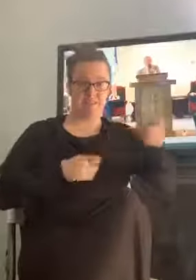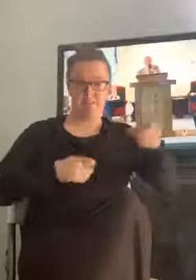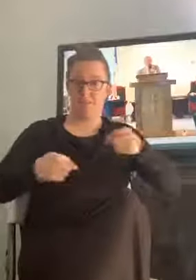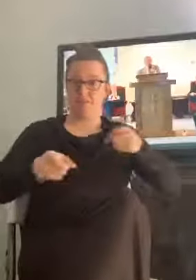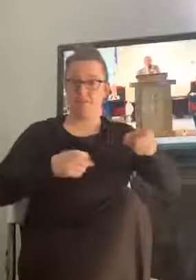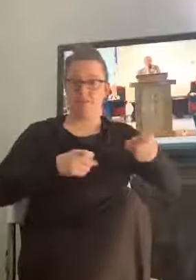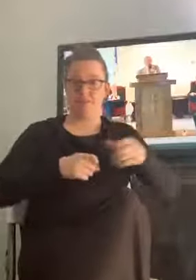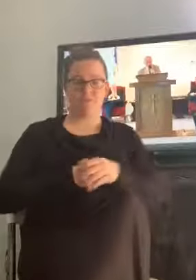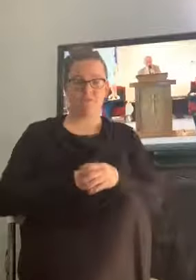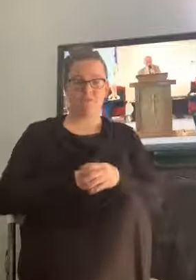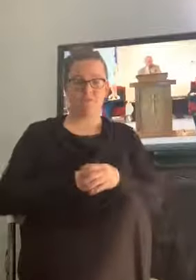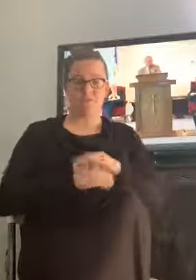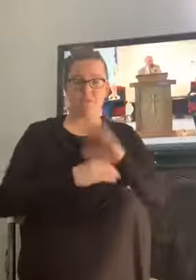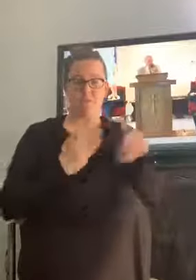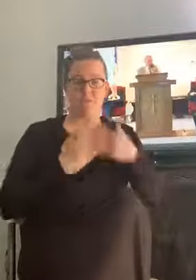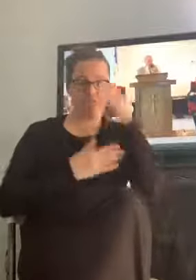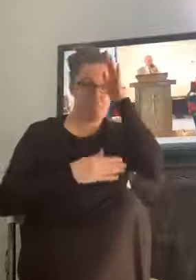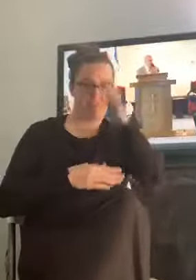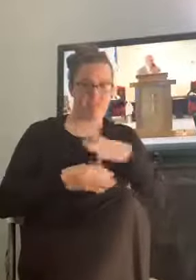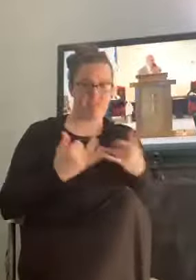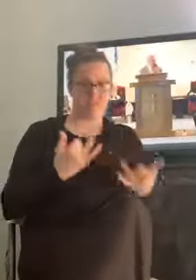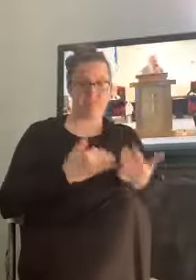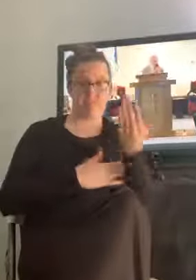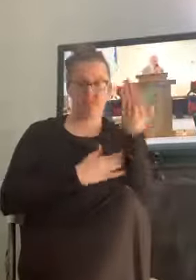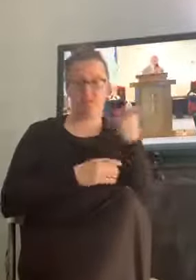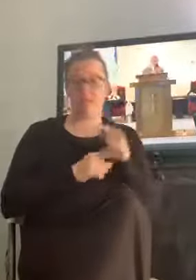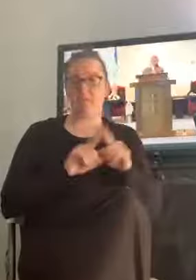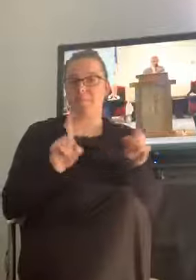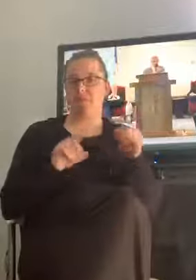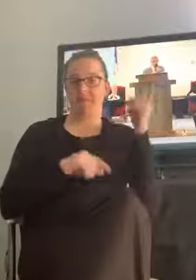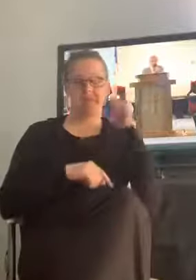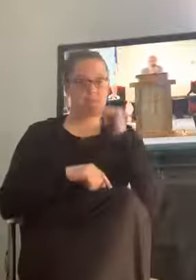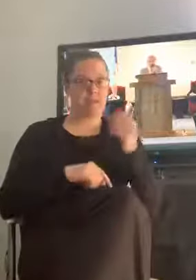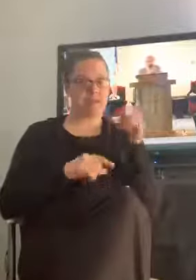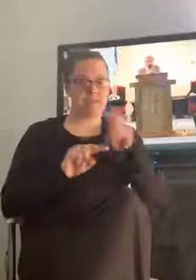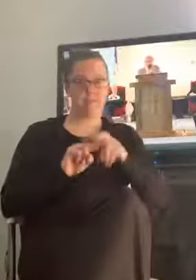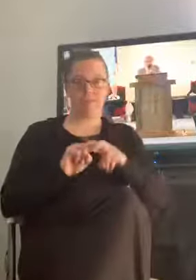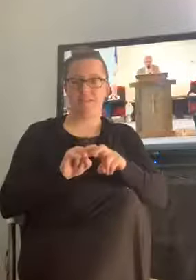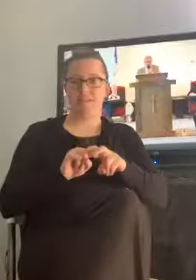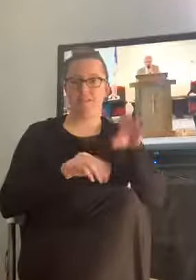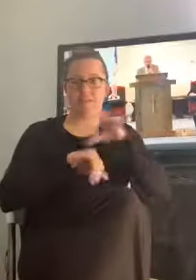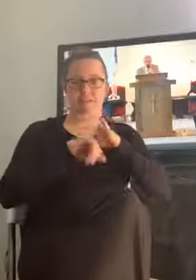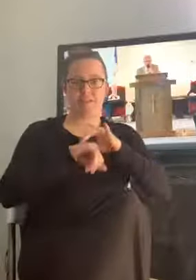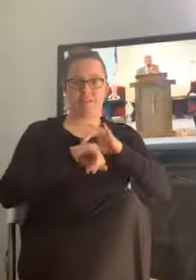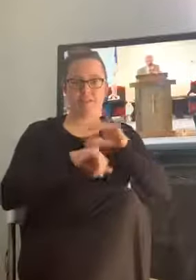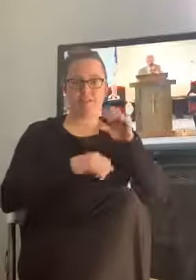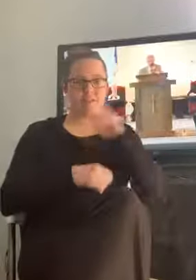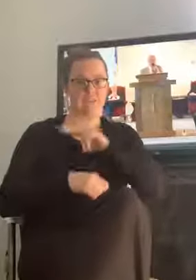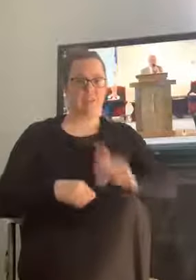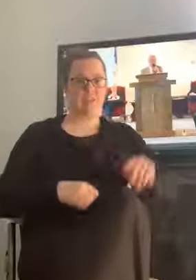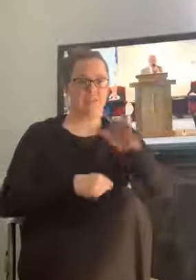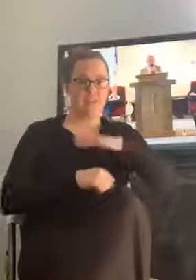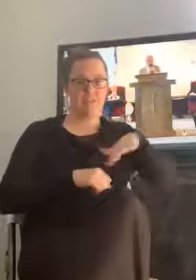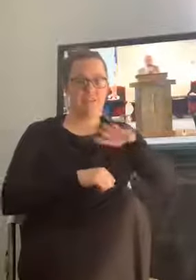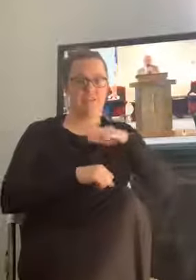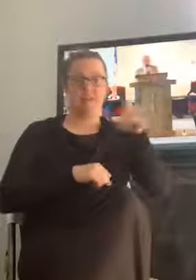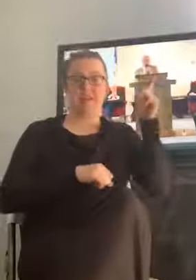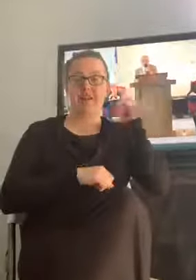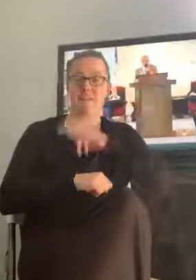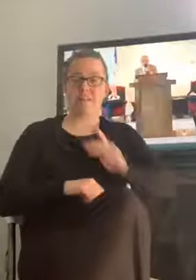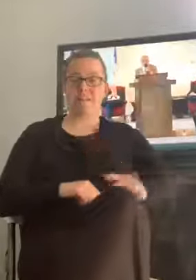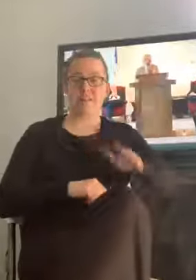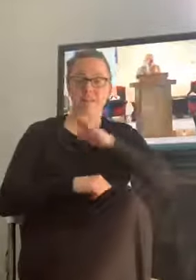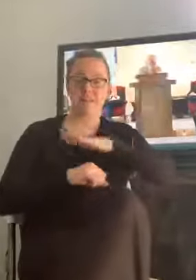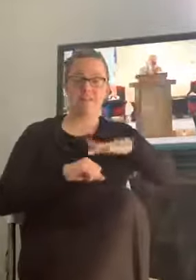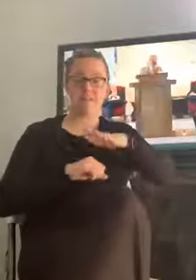of the affairs of men. But he is not setting up an earthly kingdom. His kingdom is a